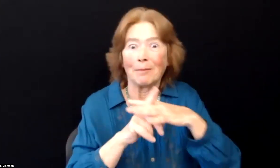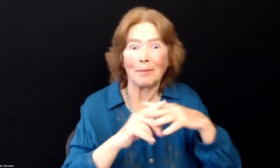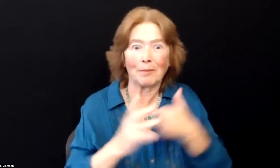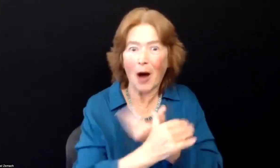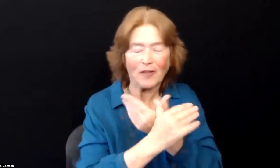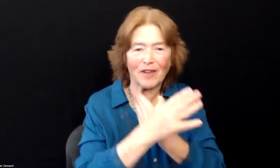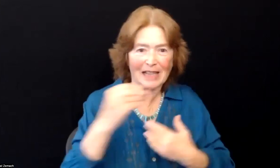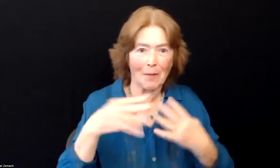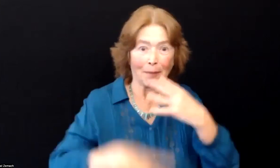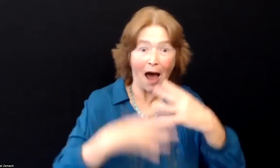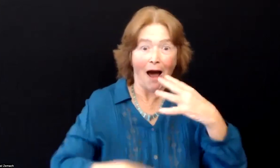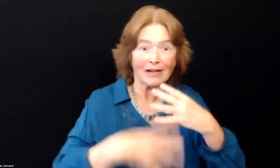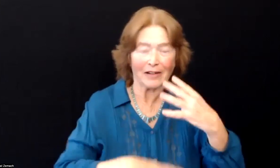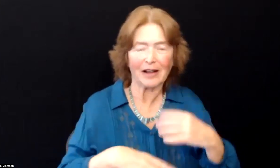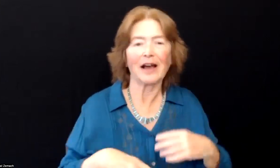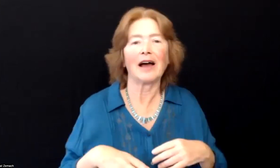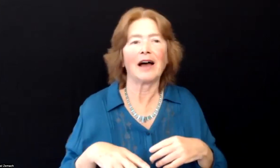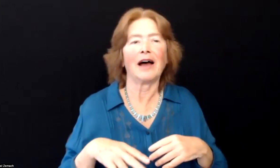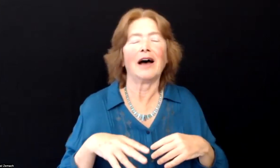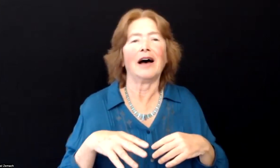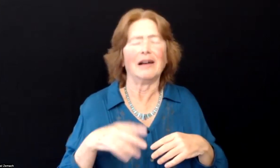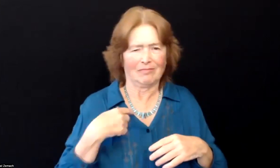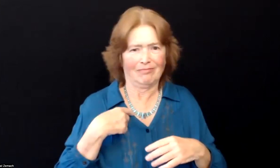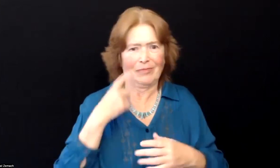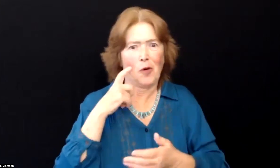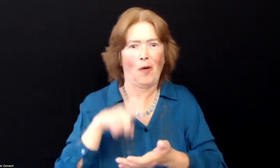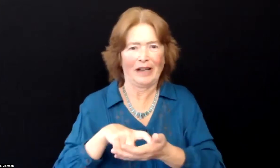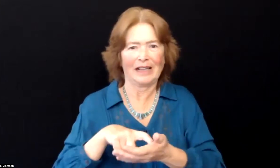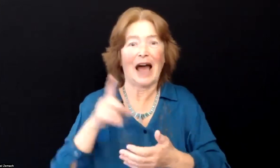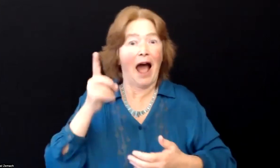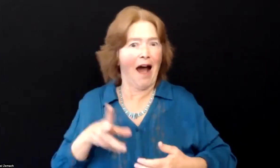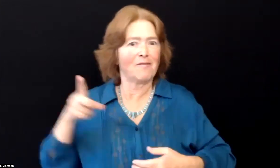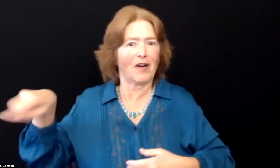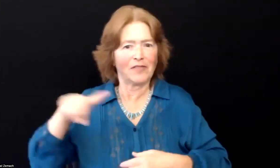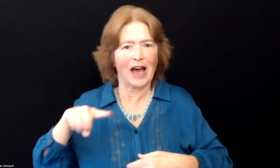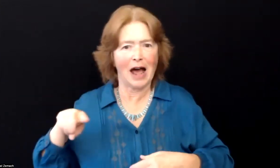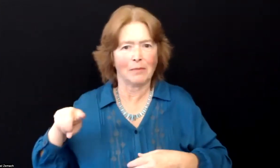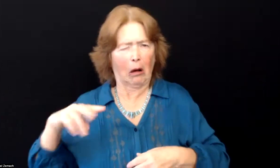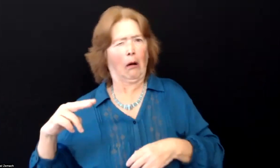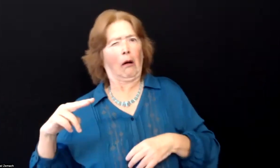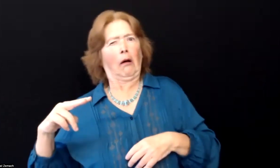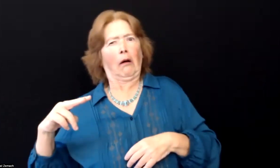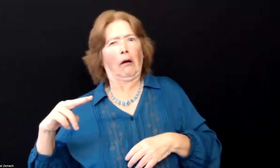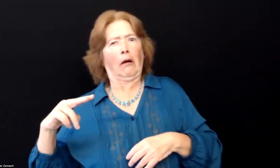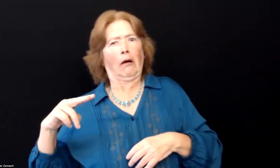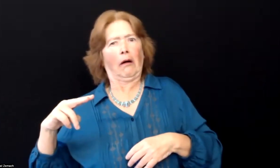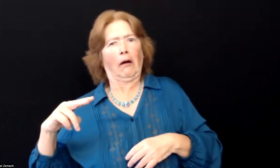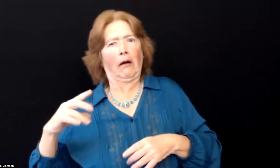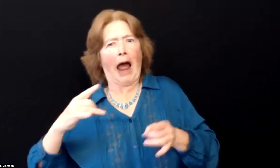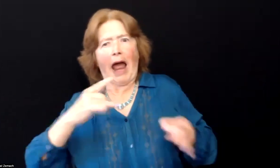said, I think Butterfly and Blood, I think that's a good title. And half of them were like, what? They